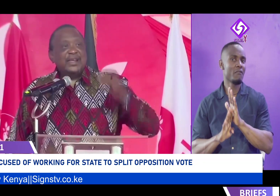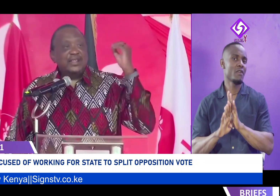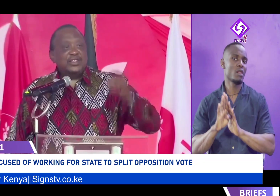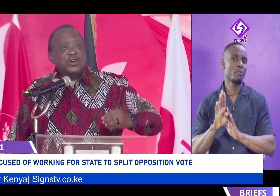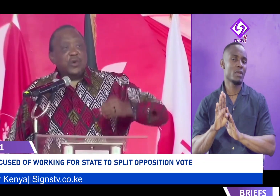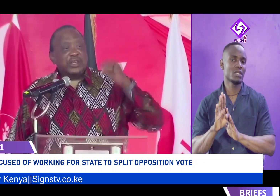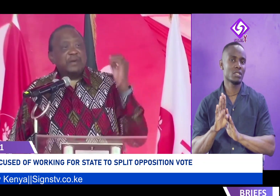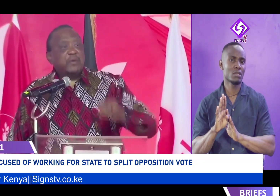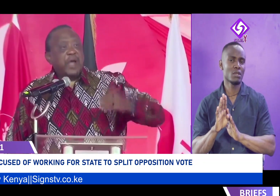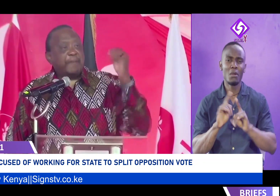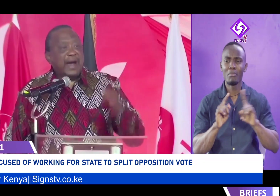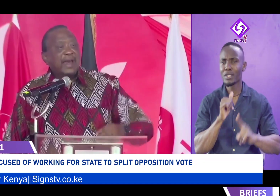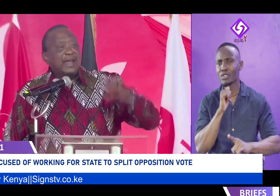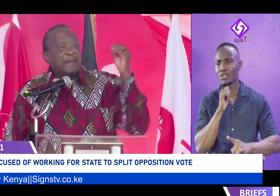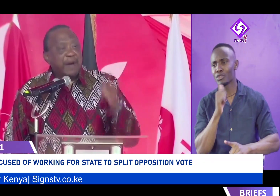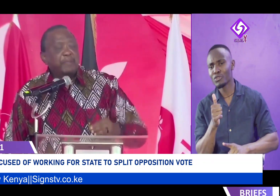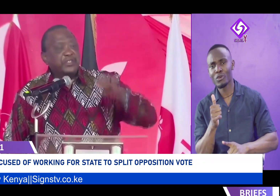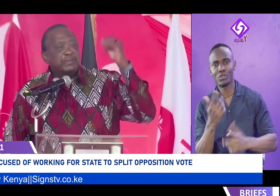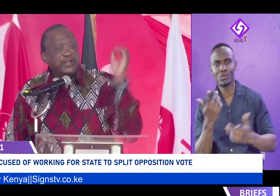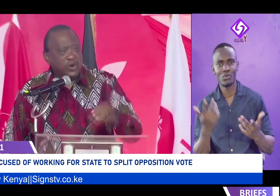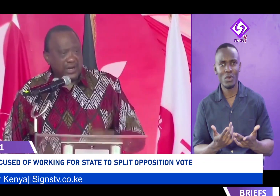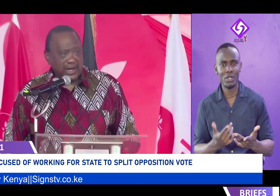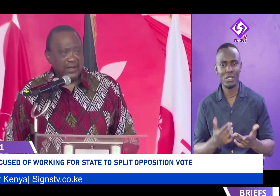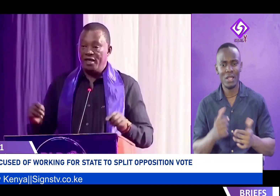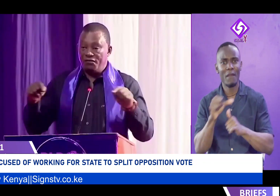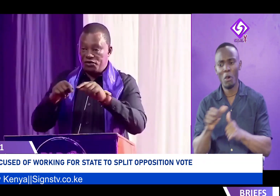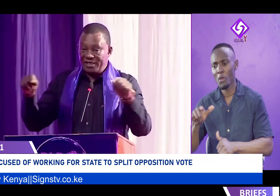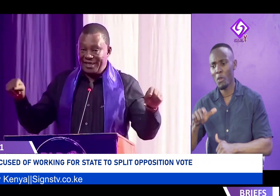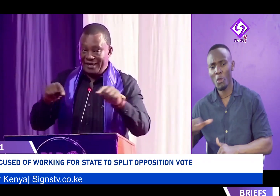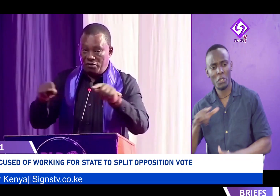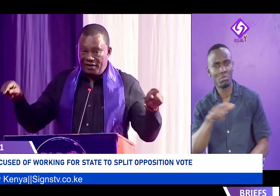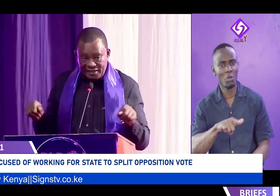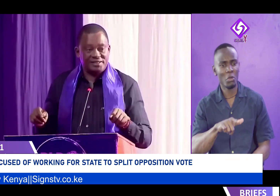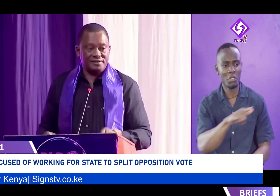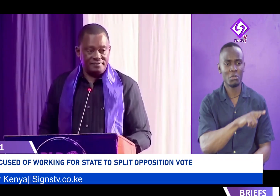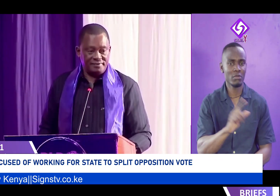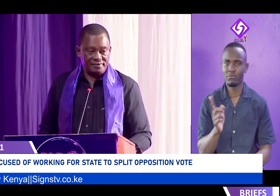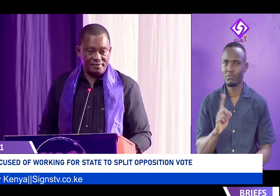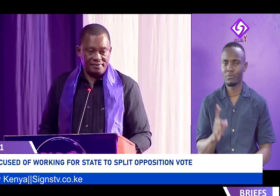lakini sio kwa sababu ya pahali ambapo zimetoka. If you see any of us